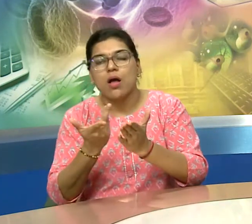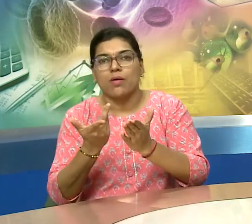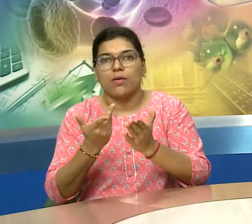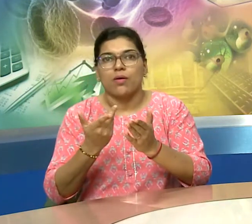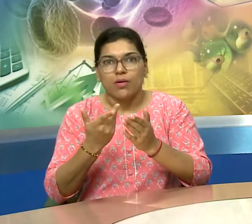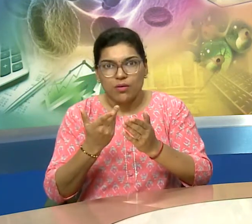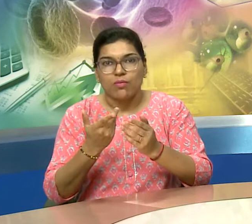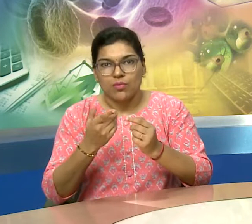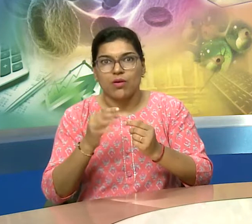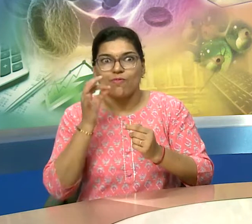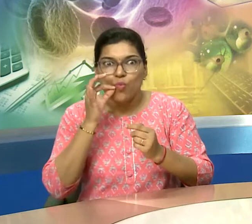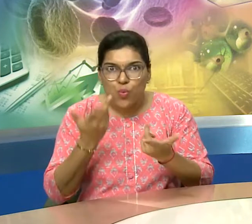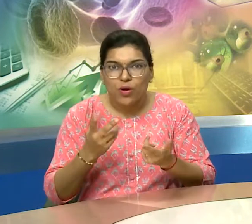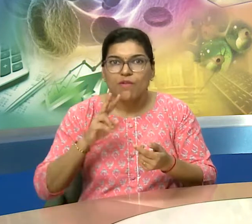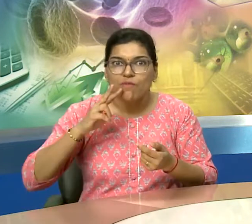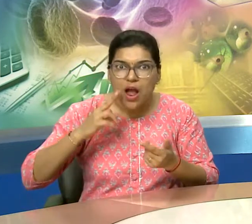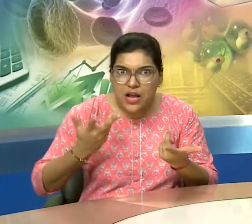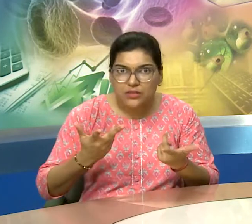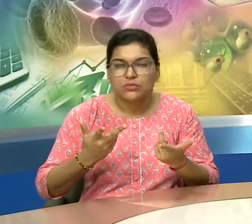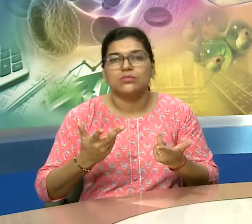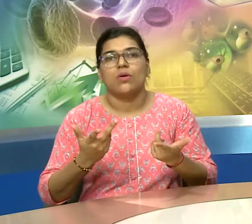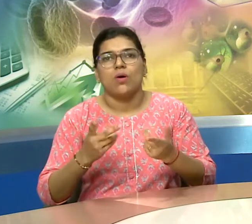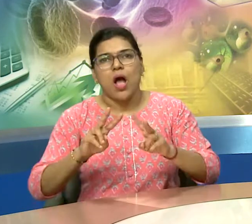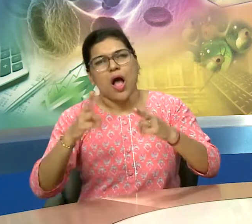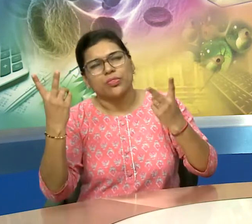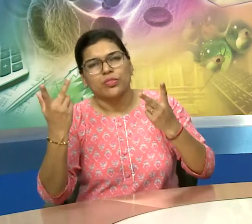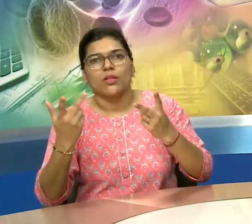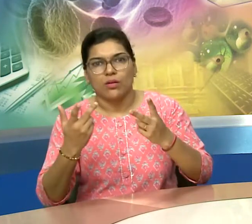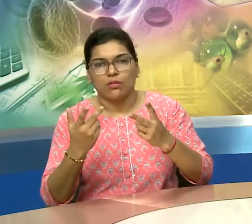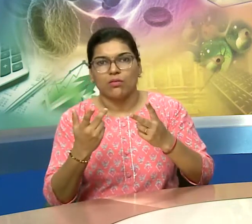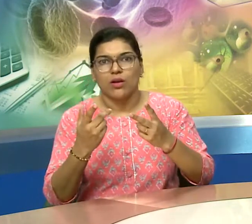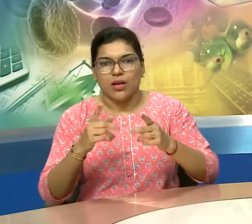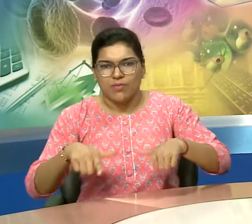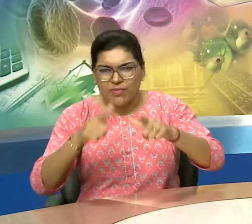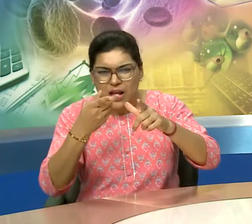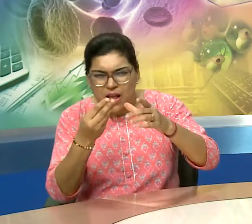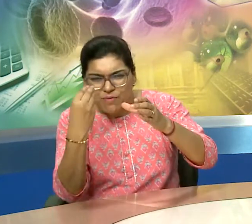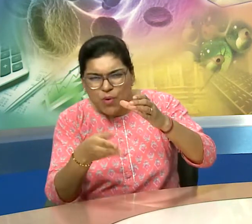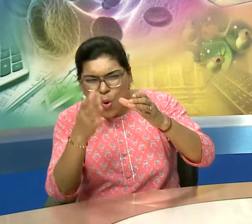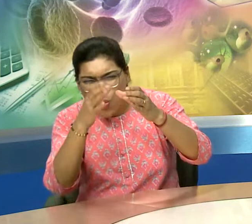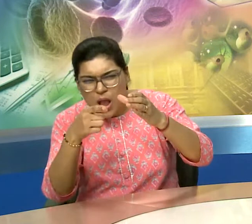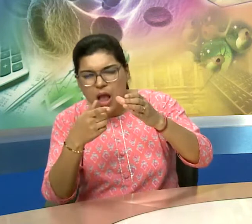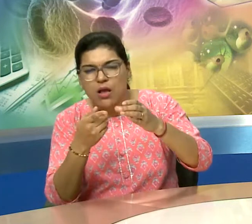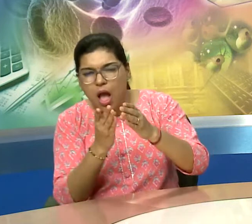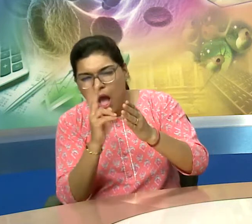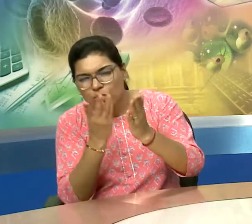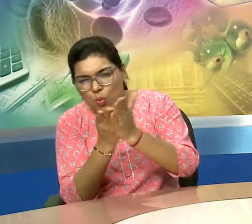and the landscapes have undergone drastic